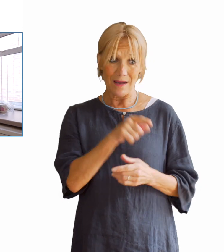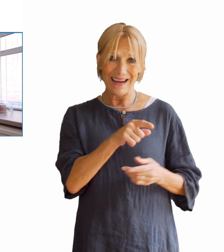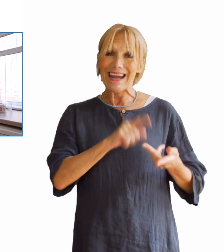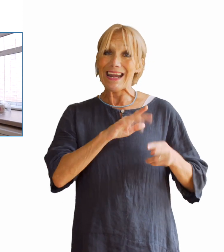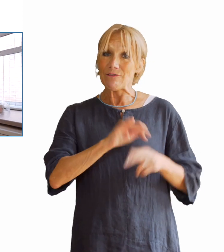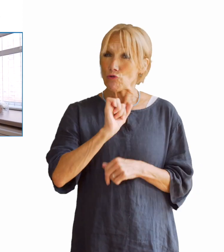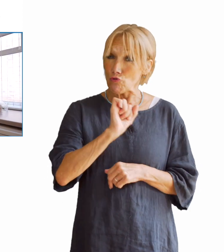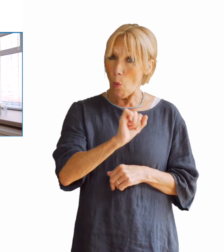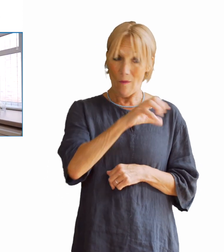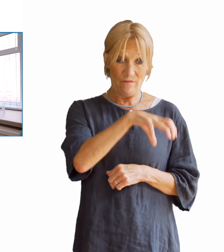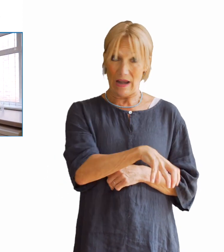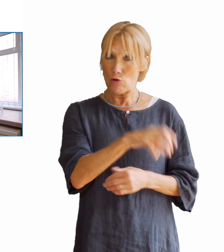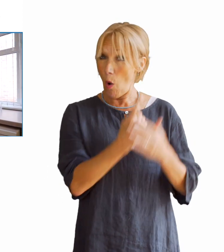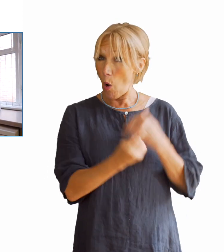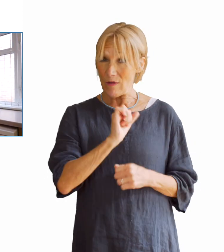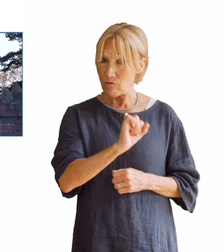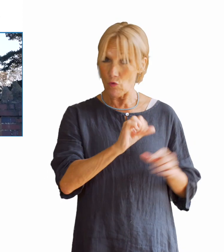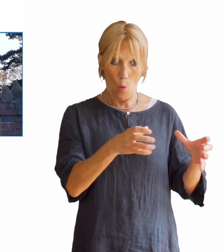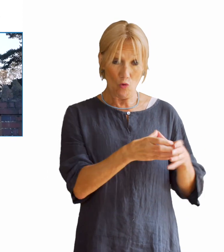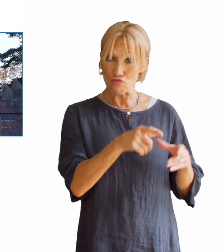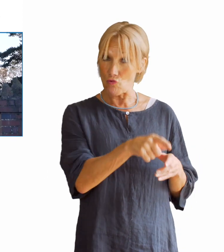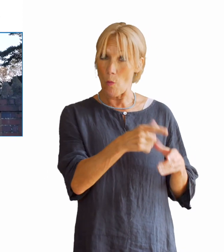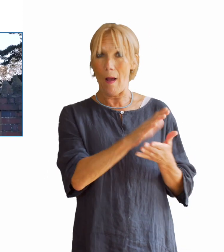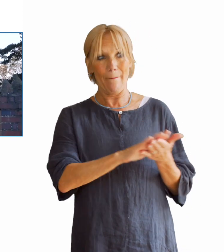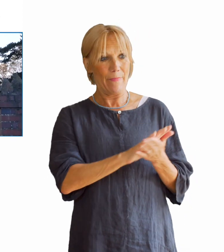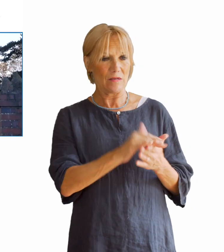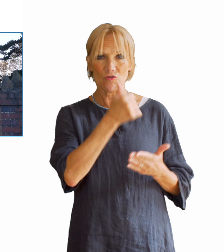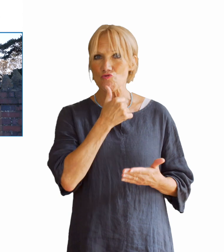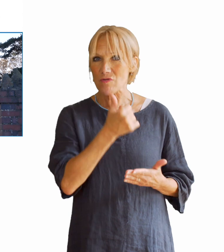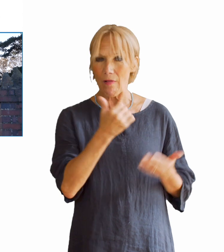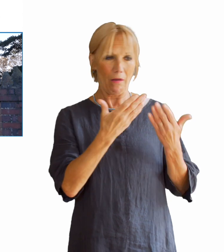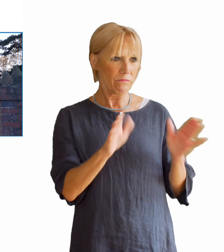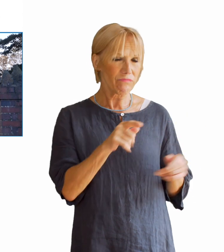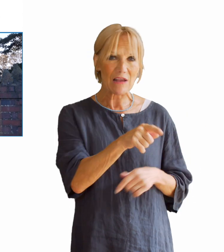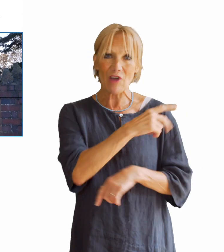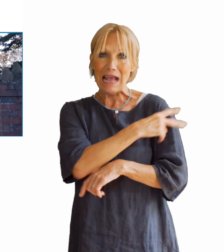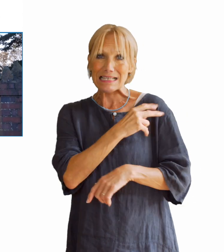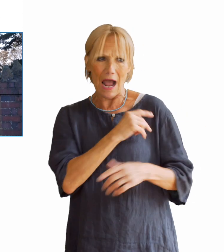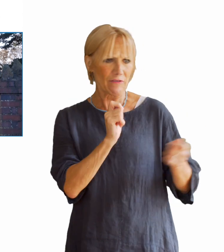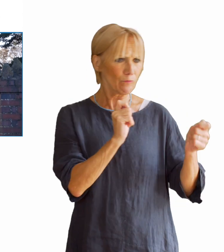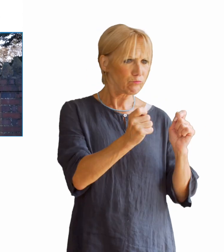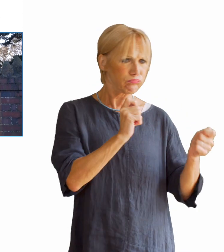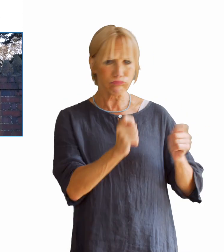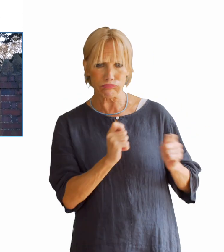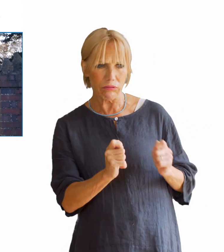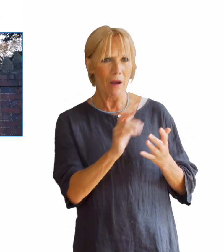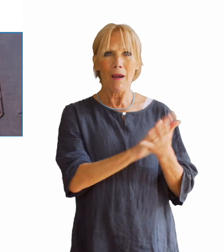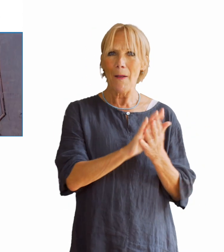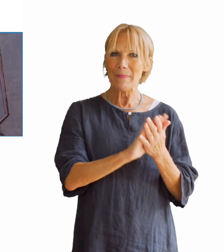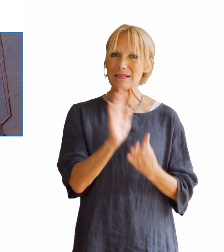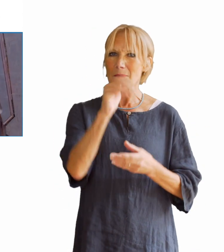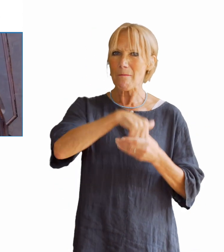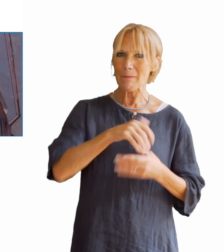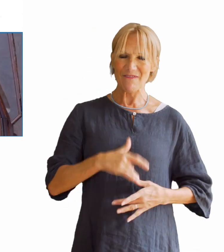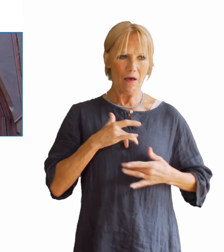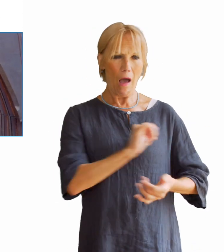has exclusive use of that space, it opens up a range of possibilities. Staff can adapt the environment and give members ownership